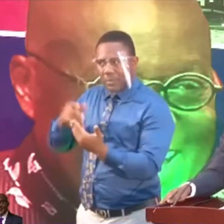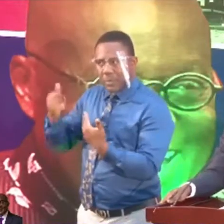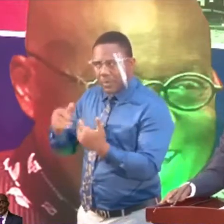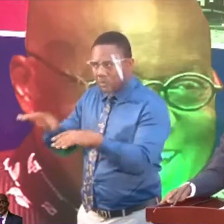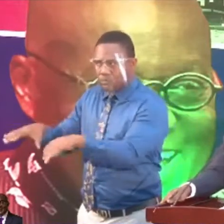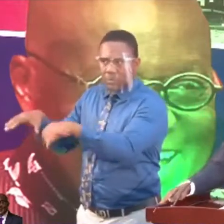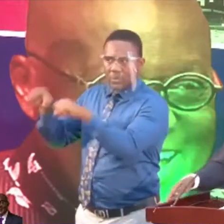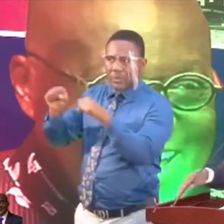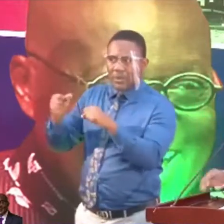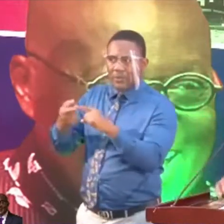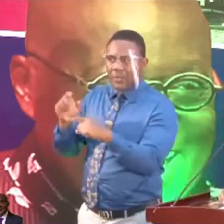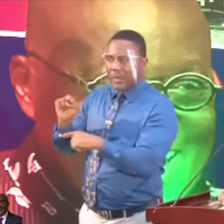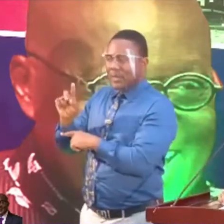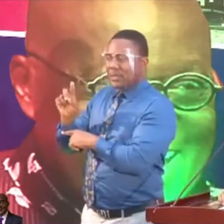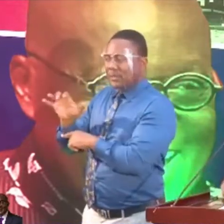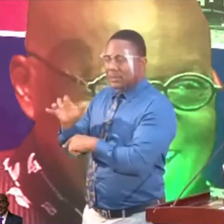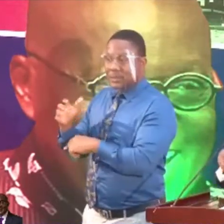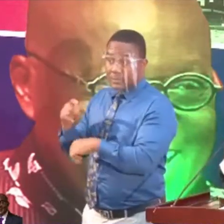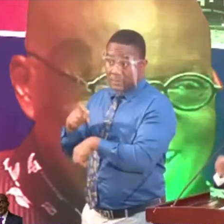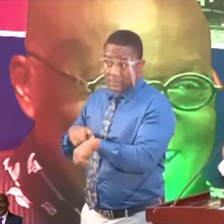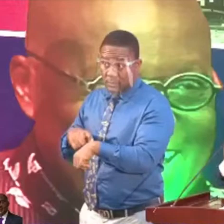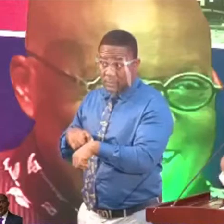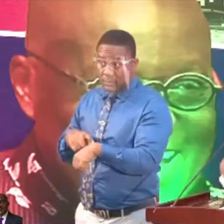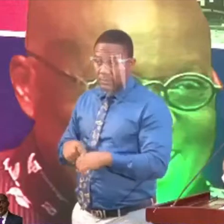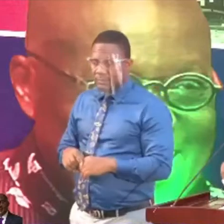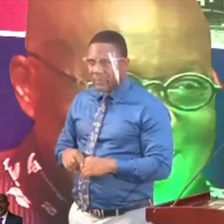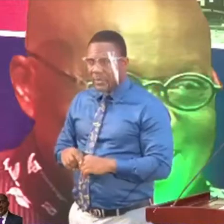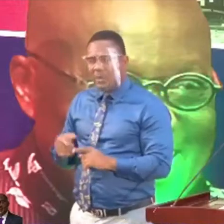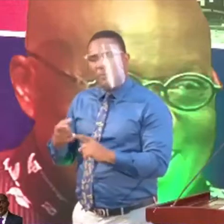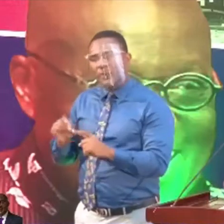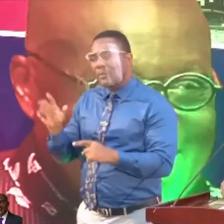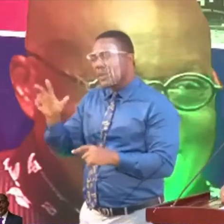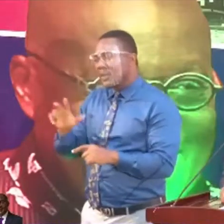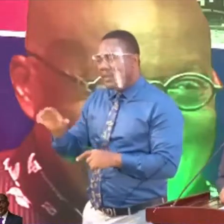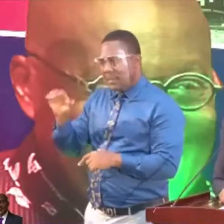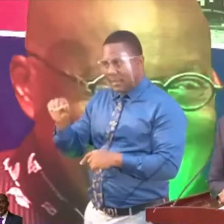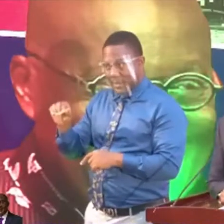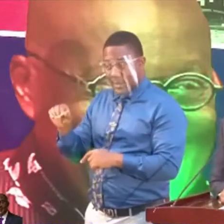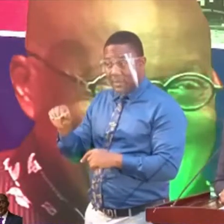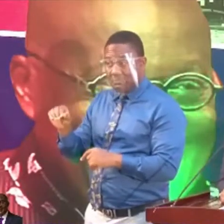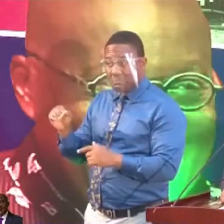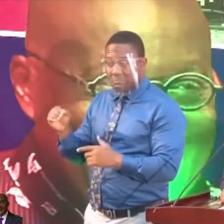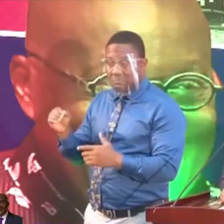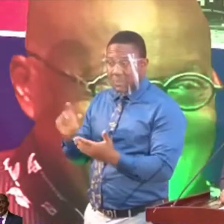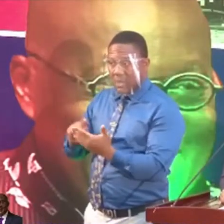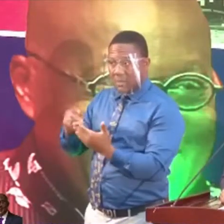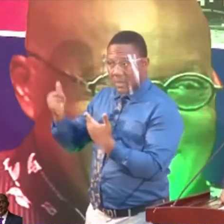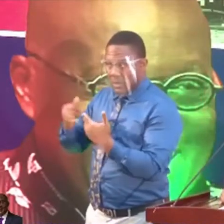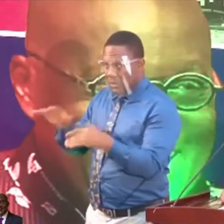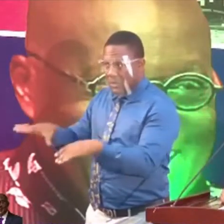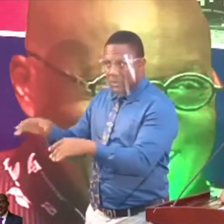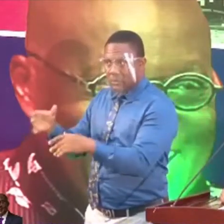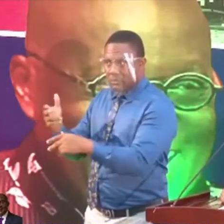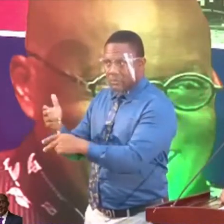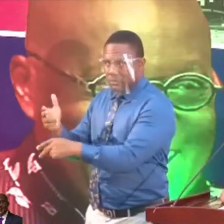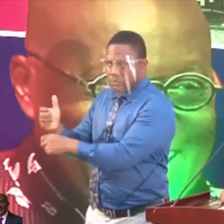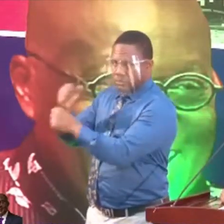the previous government. Out of 30 infrastructure projects that we inherited from